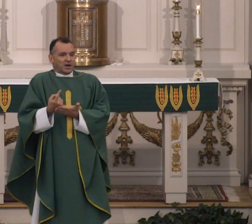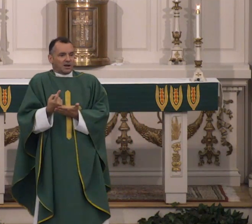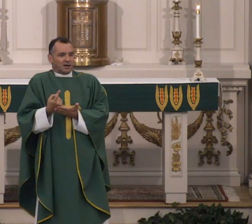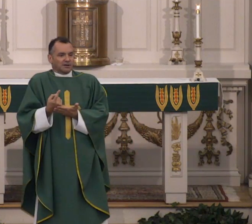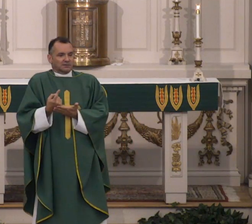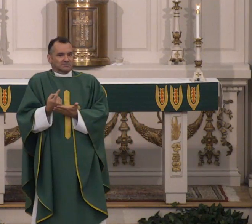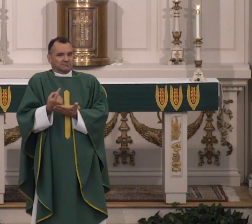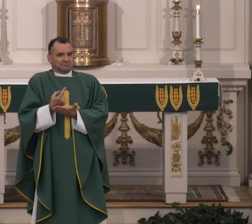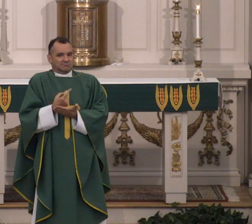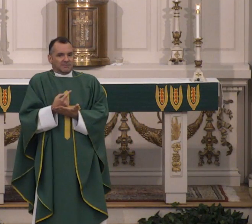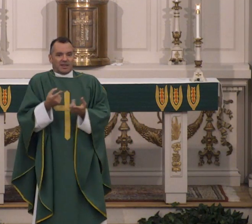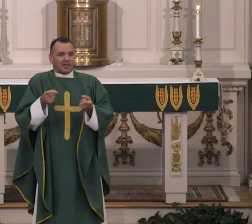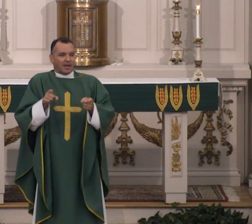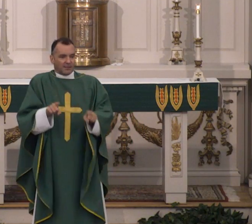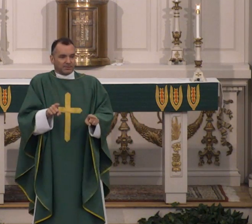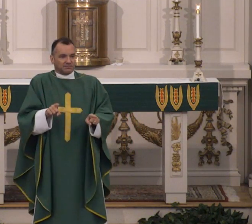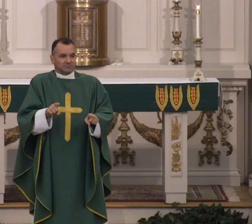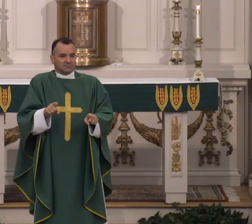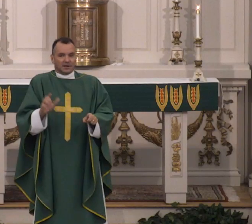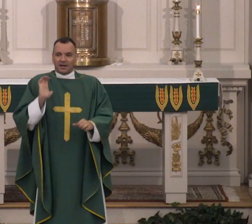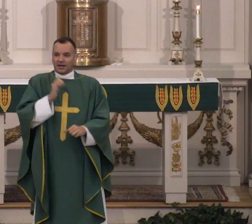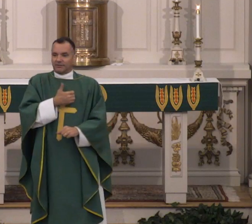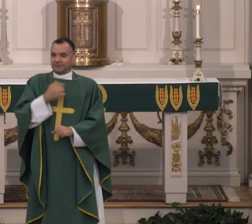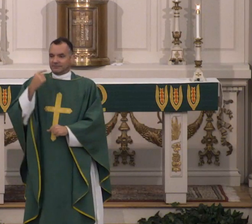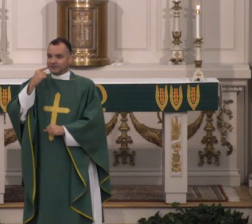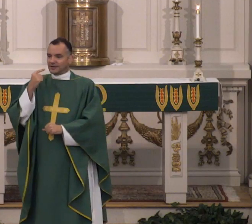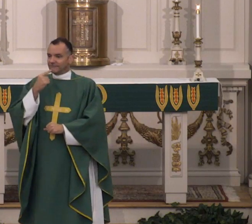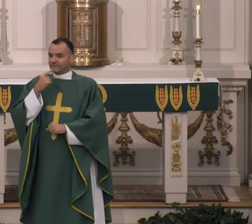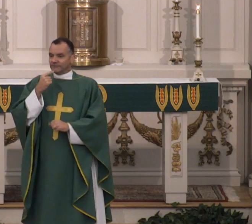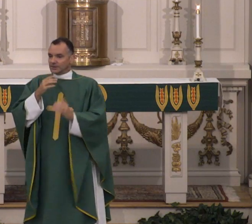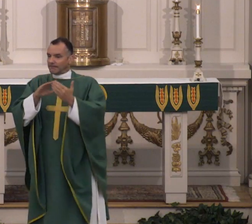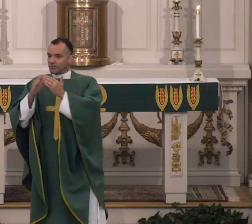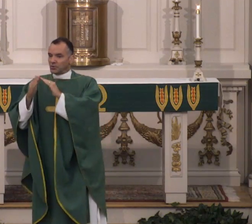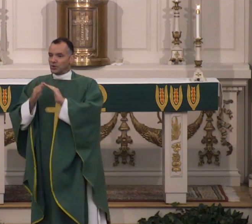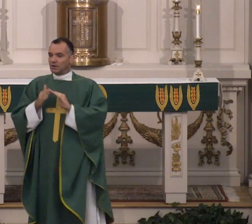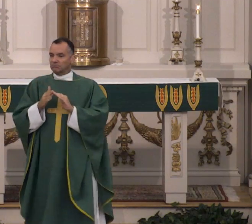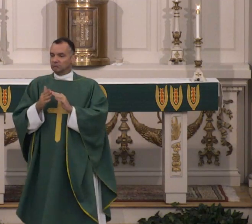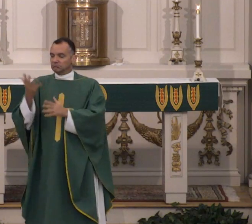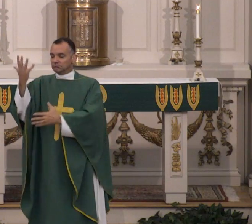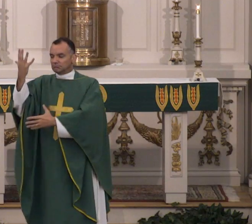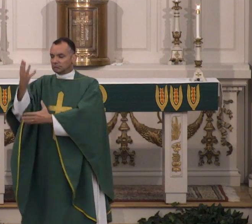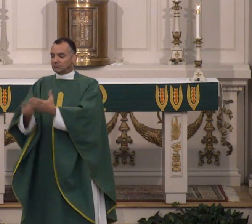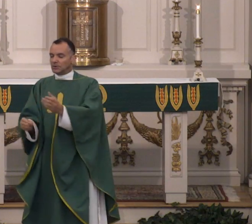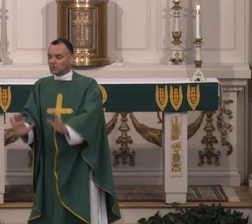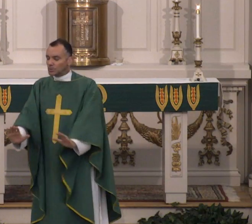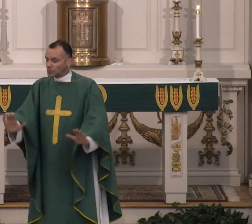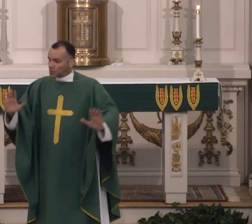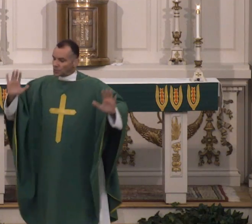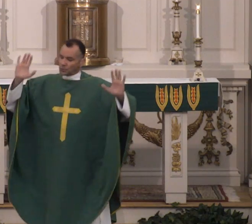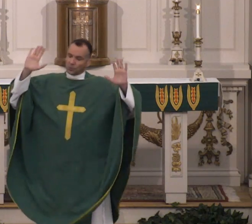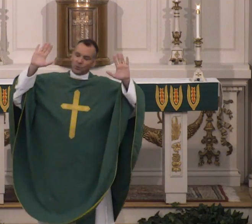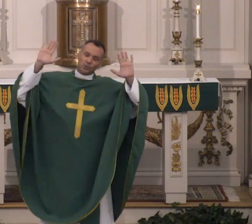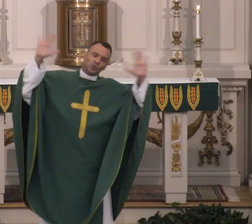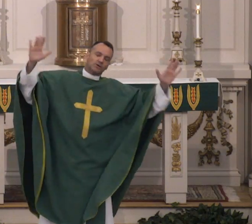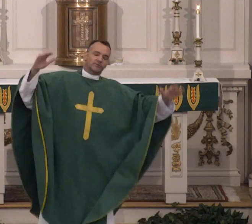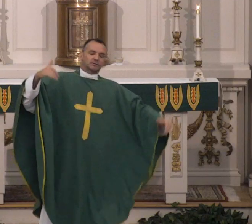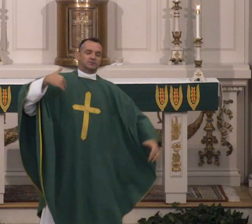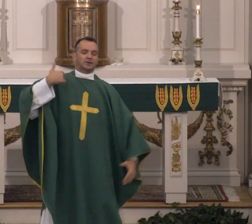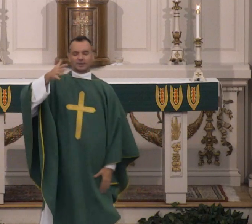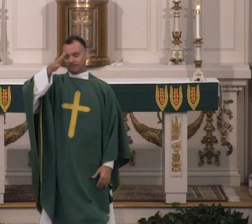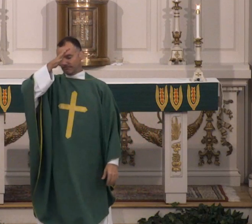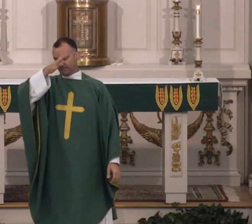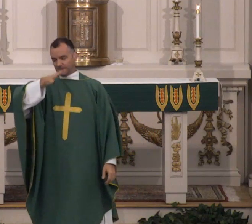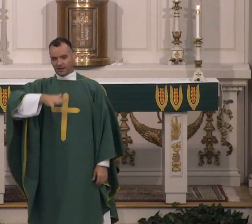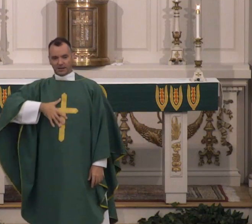will be. Just this past week, our deaf community lost a